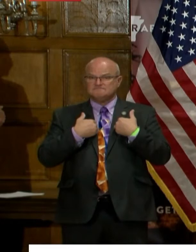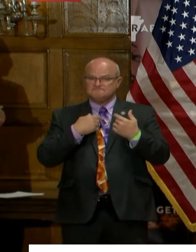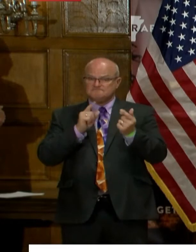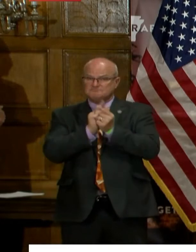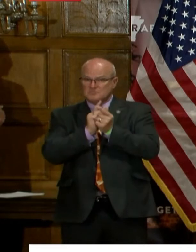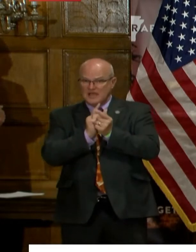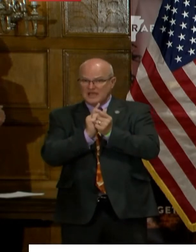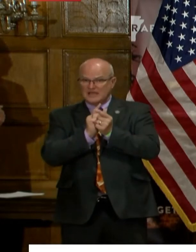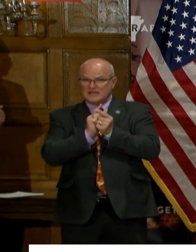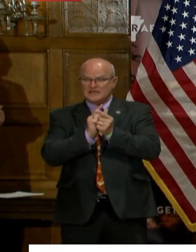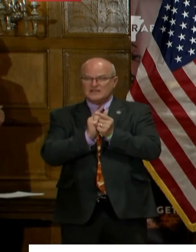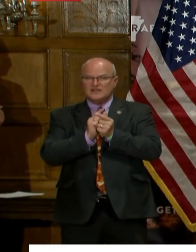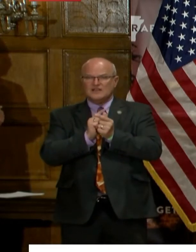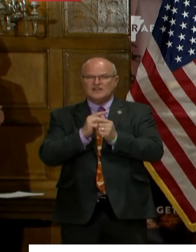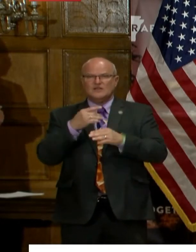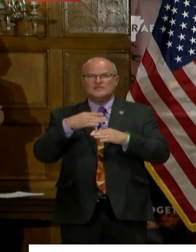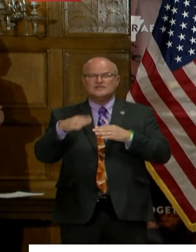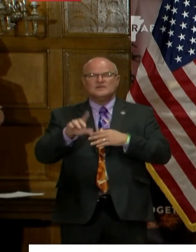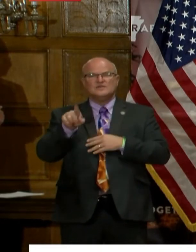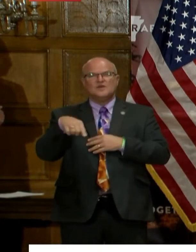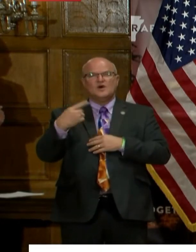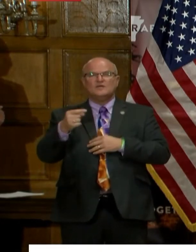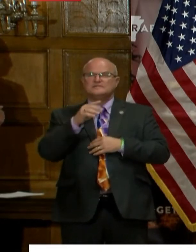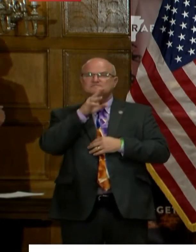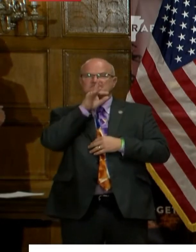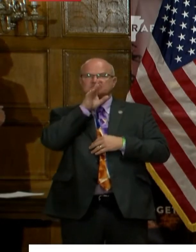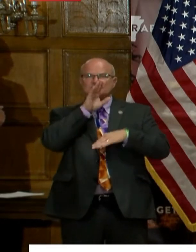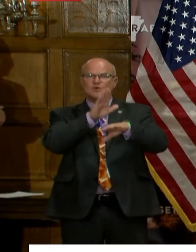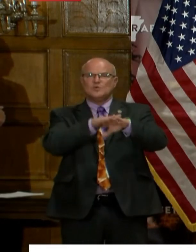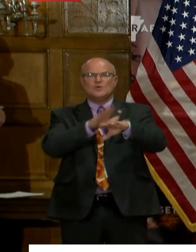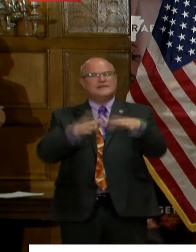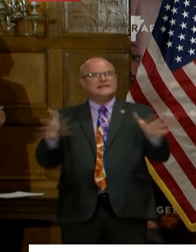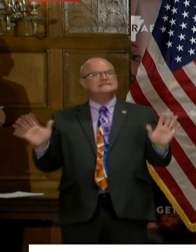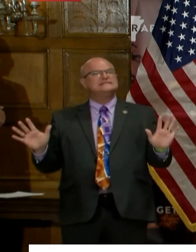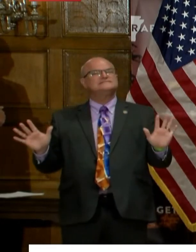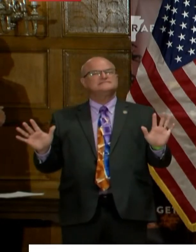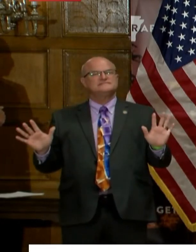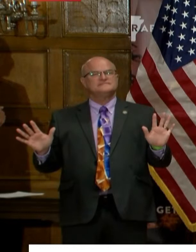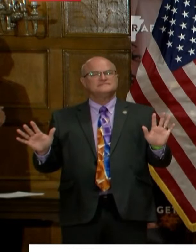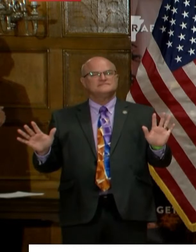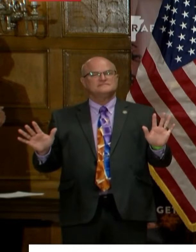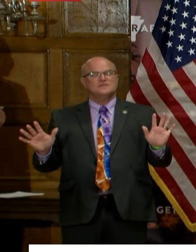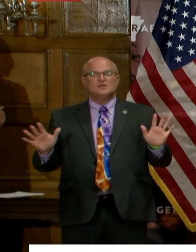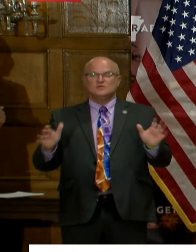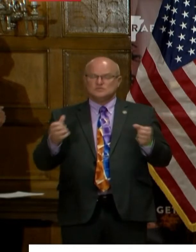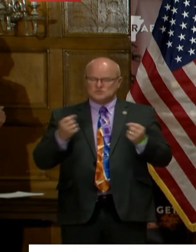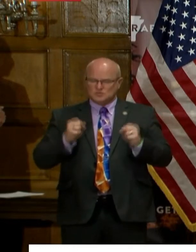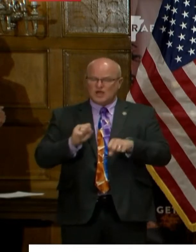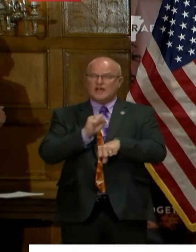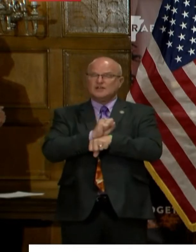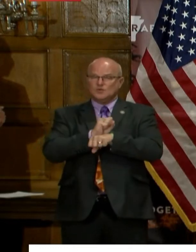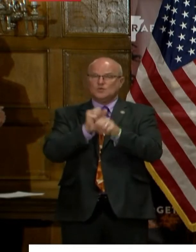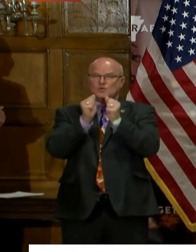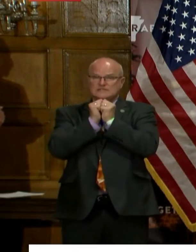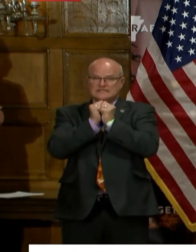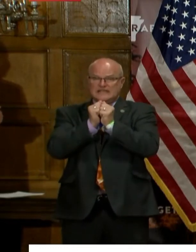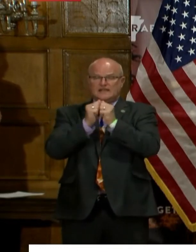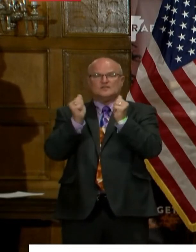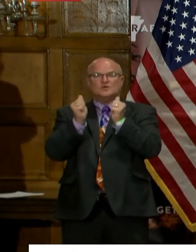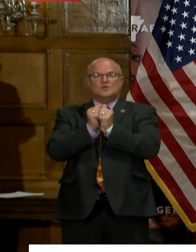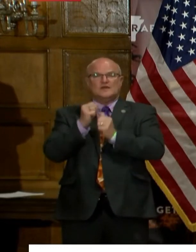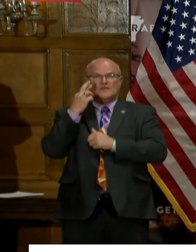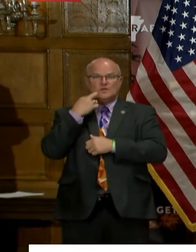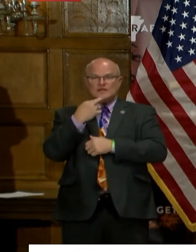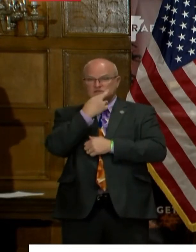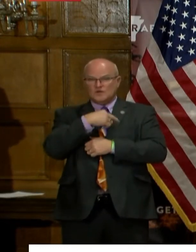encountered have resulted in only verbal warnings. So we are really trying to work with the restaurants. We're trying to work with the